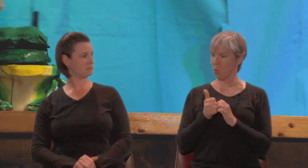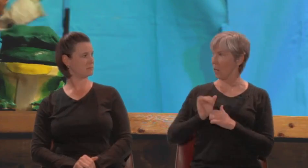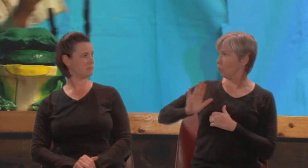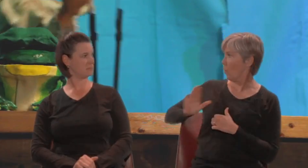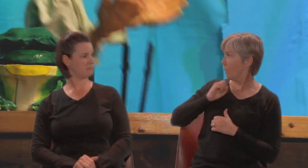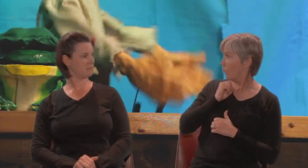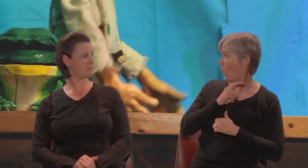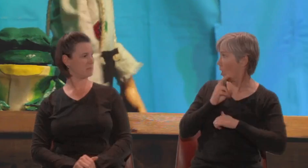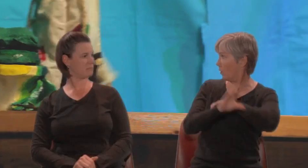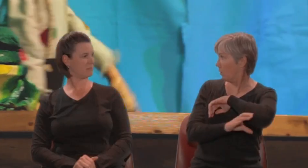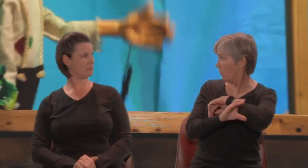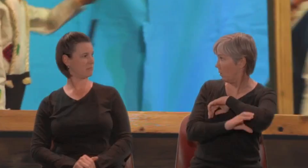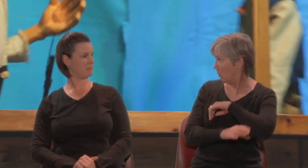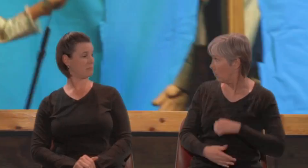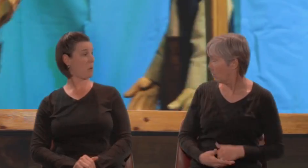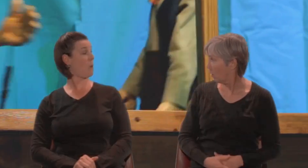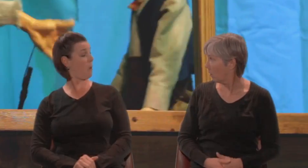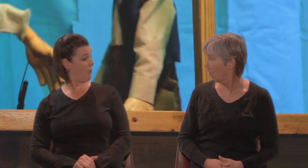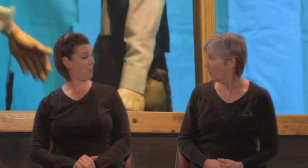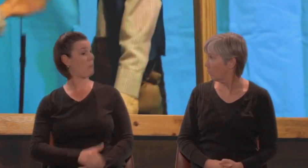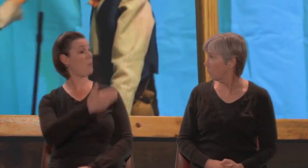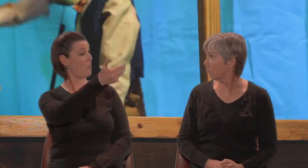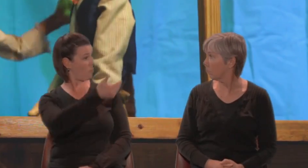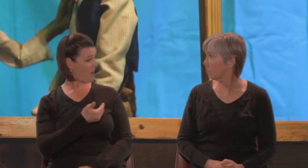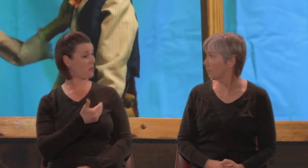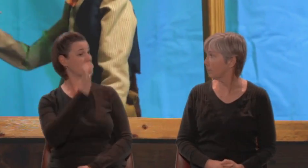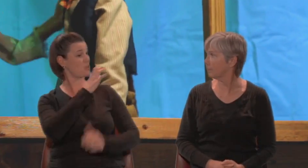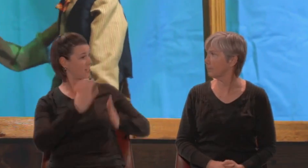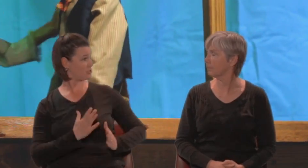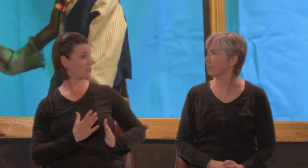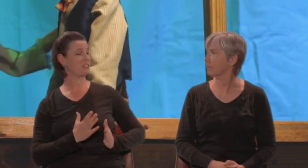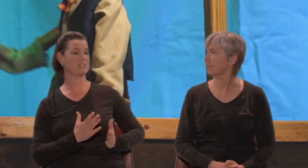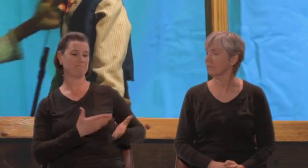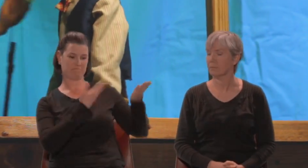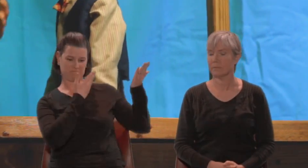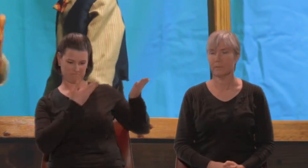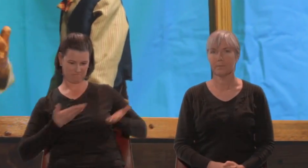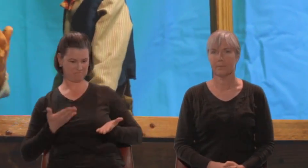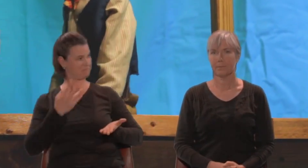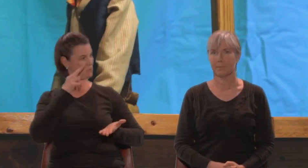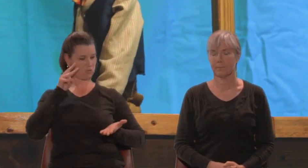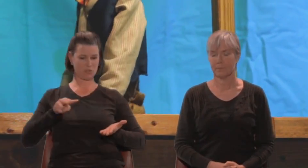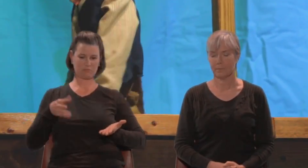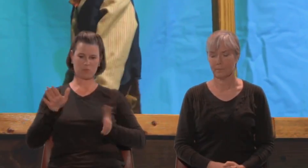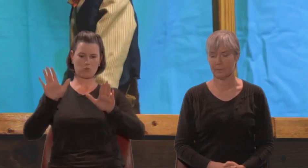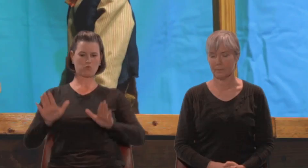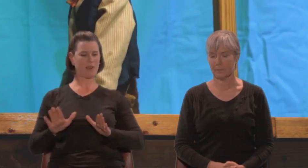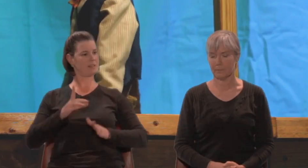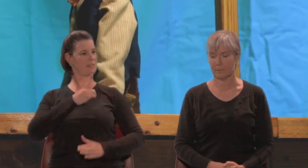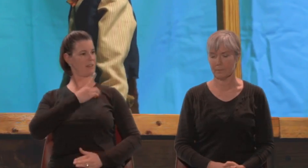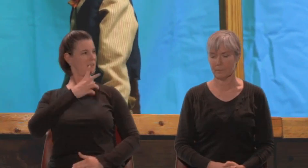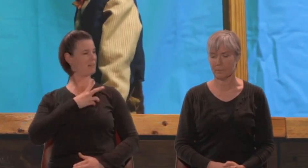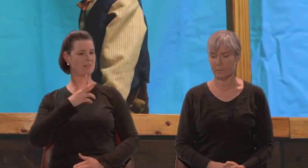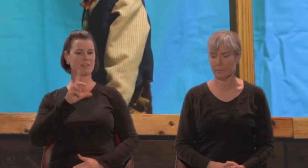Well, welcome, stranger. Look no further. Direct your eyes to the great Daniel Webster, the